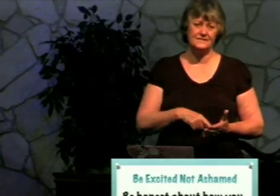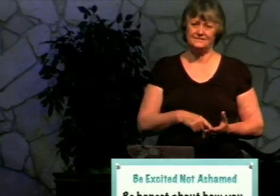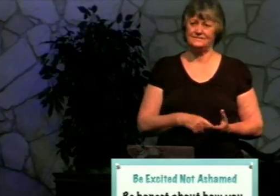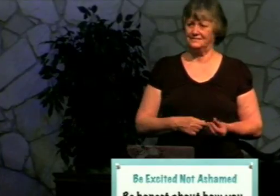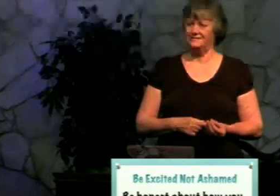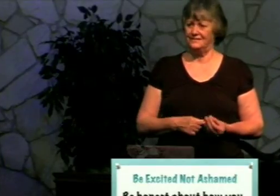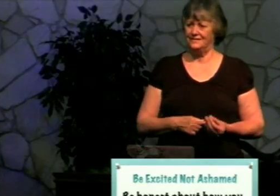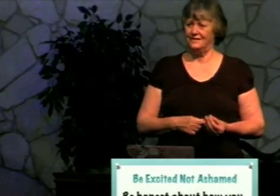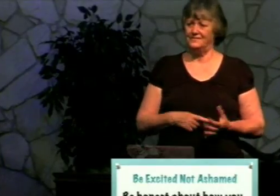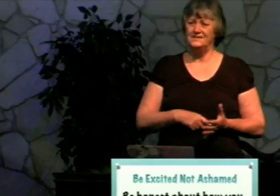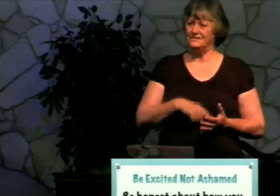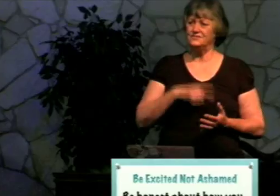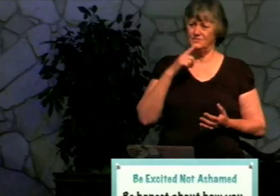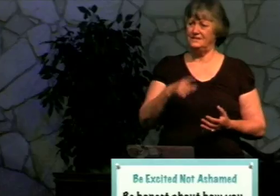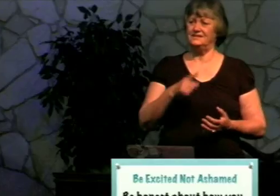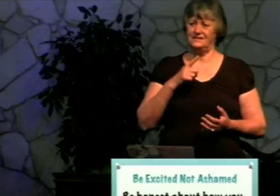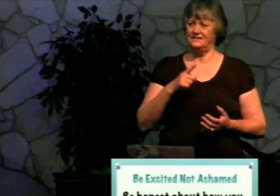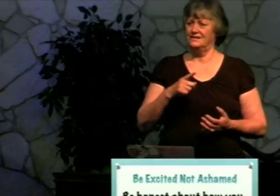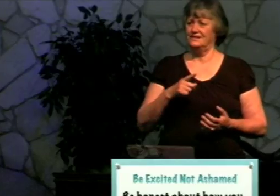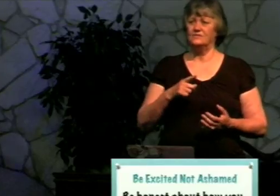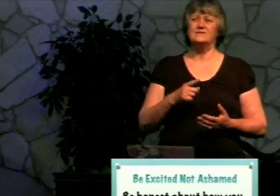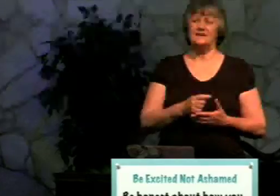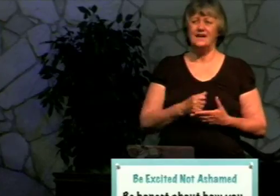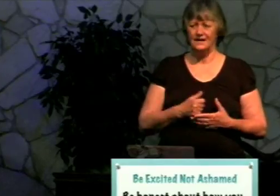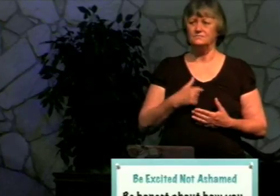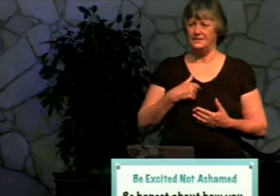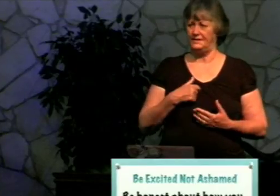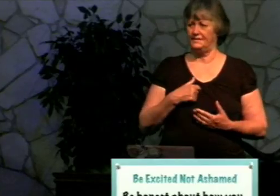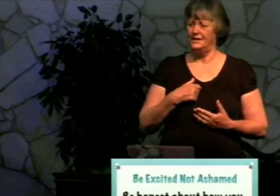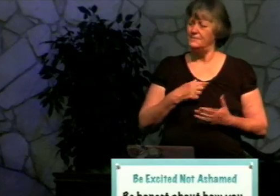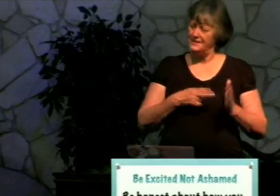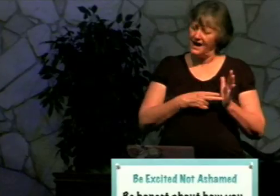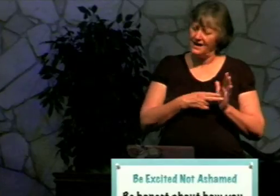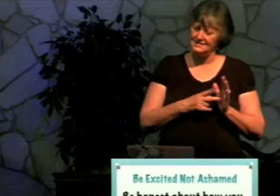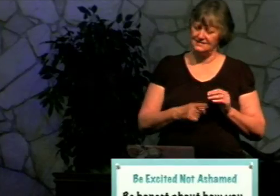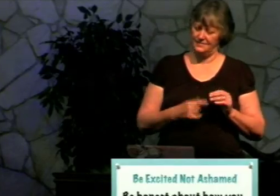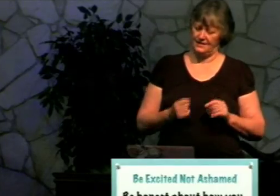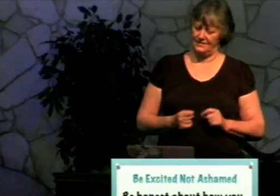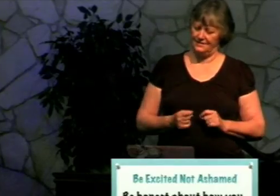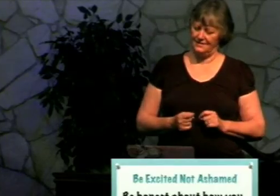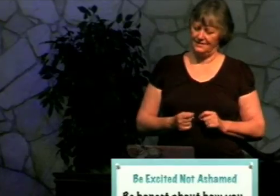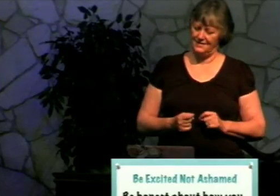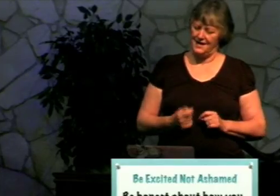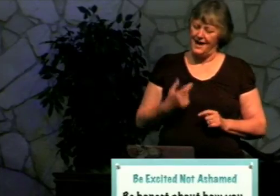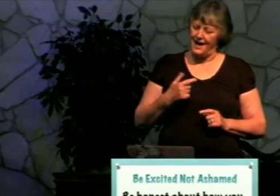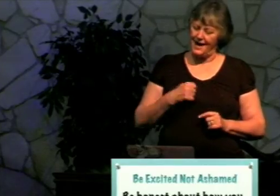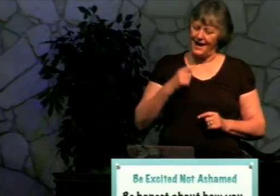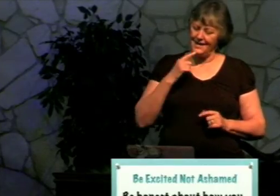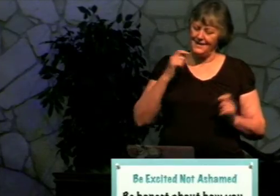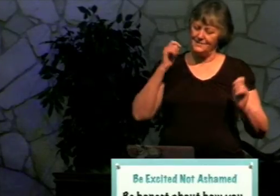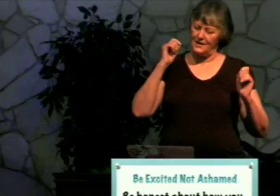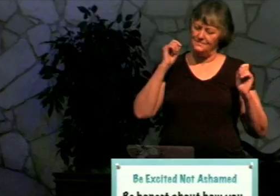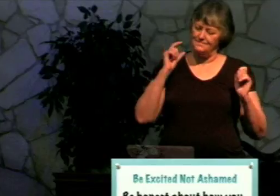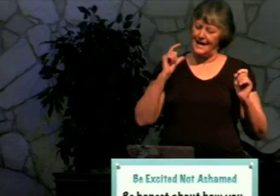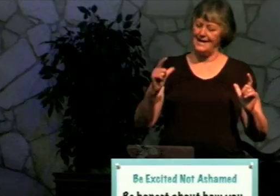this. This is really going to help me. Be honest about it. I am